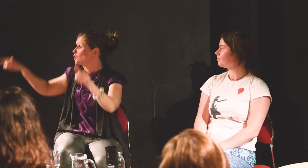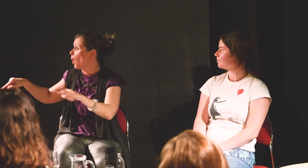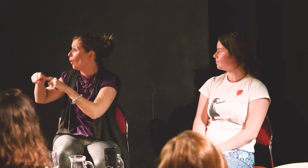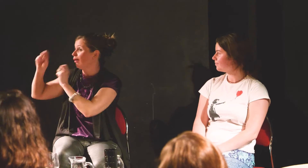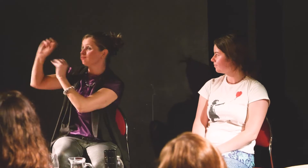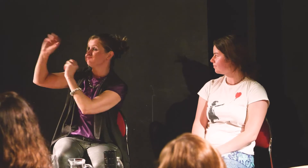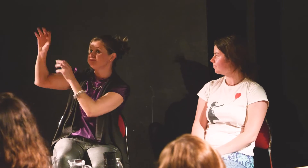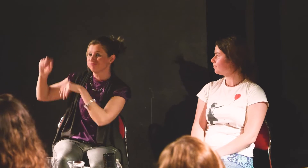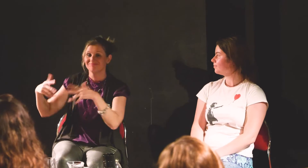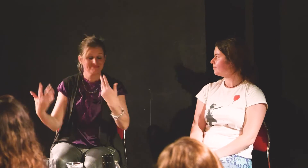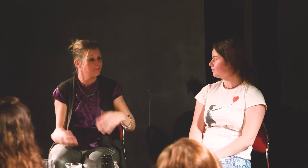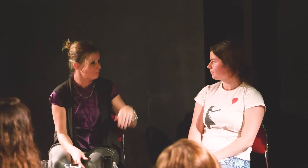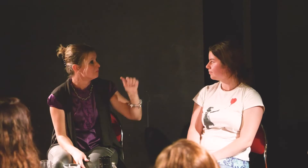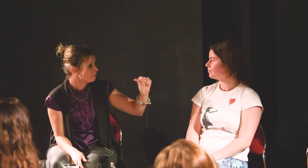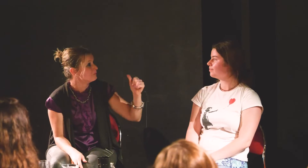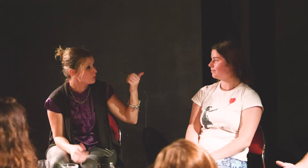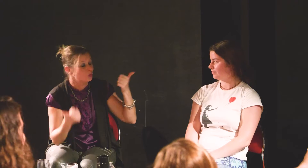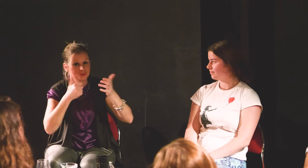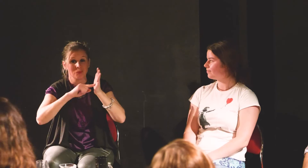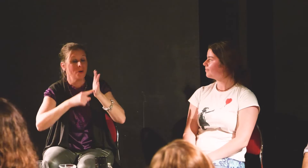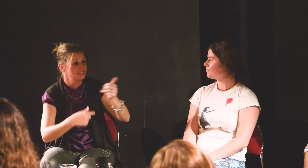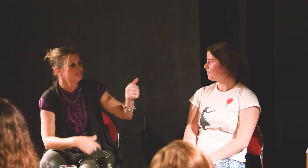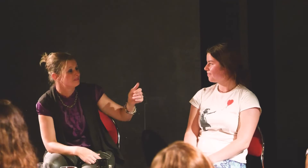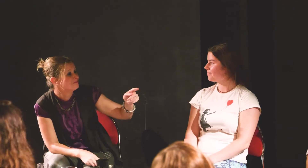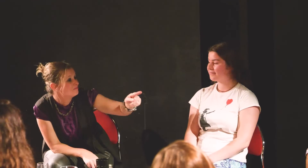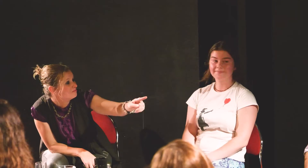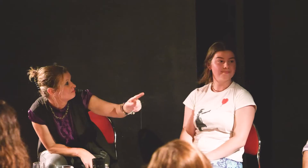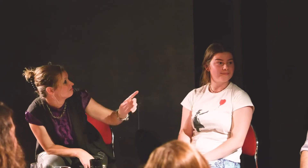various uses. Signing through a window, good point.